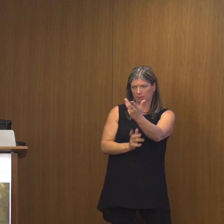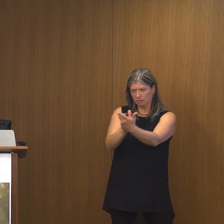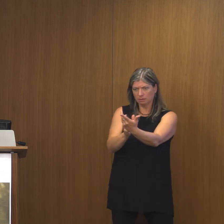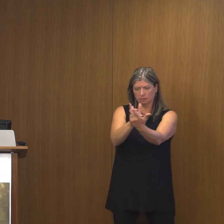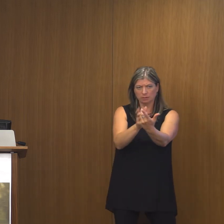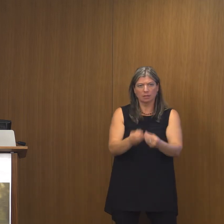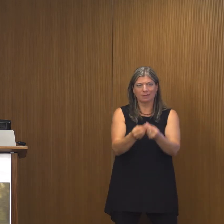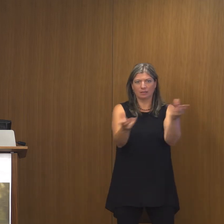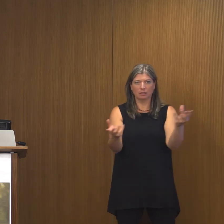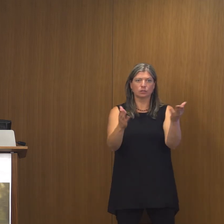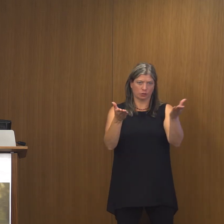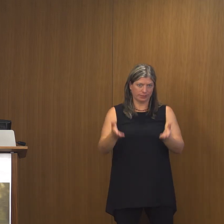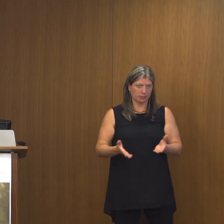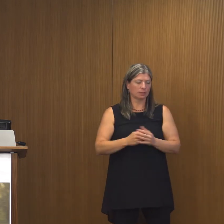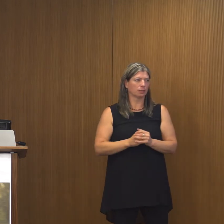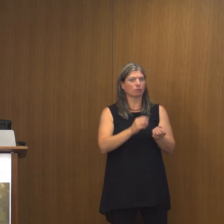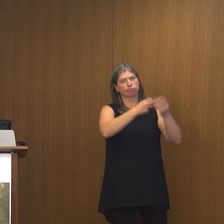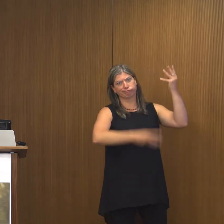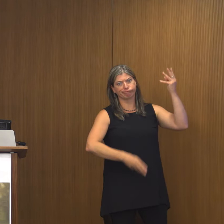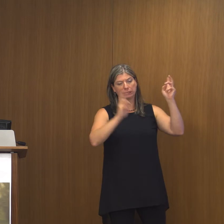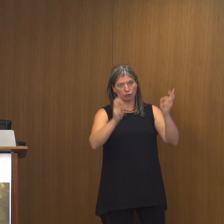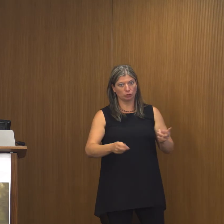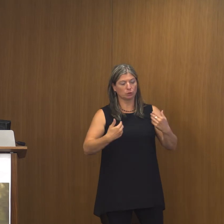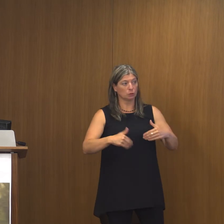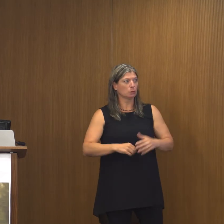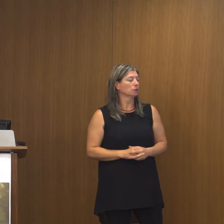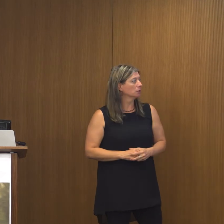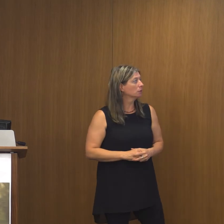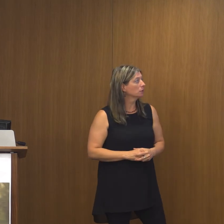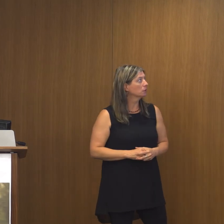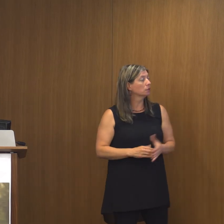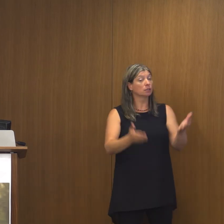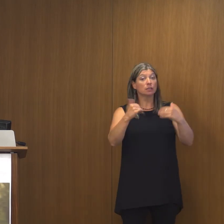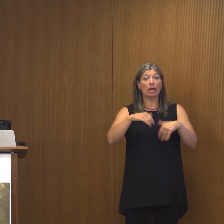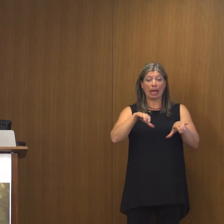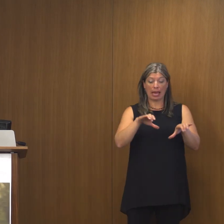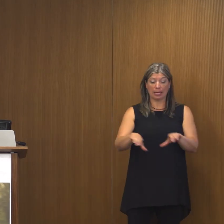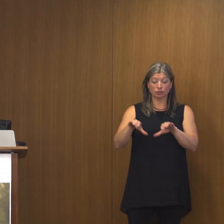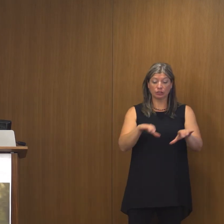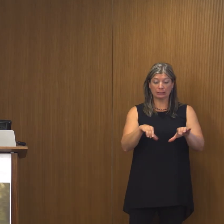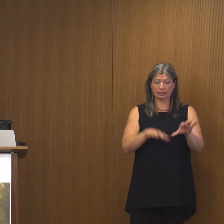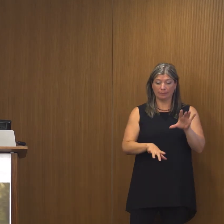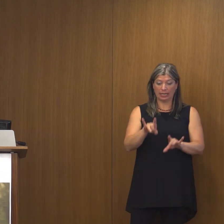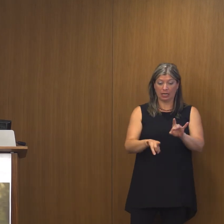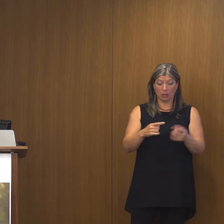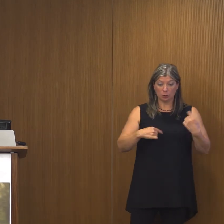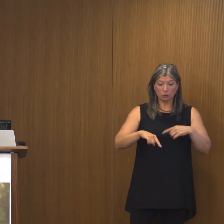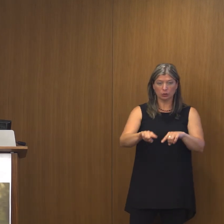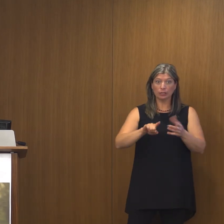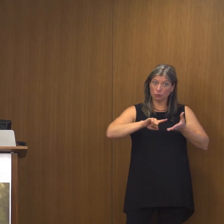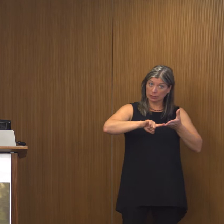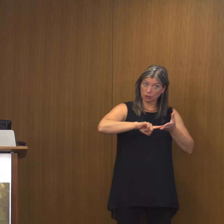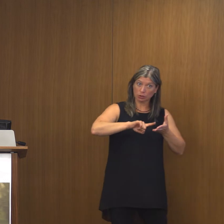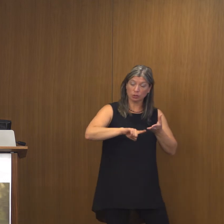to address all of these issues. Then actions that we found that were said in the research, like